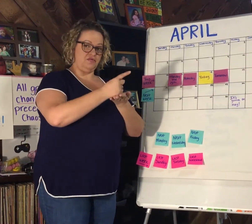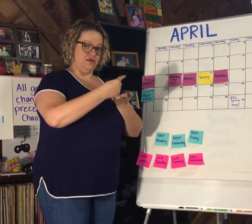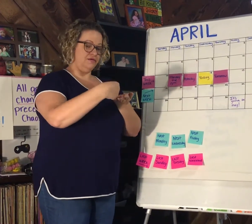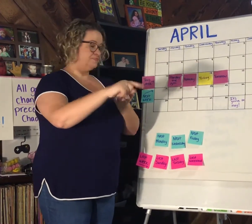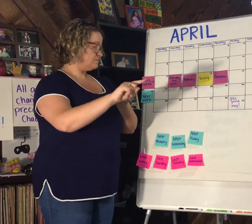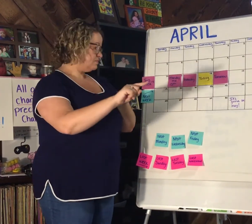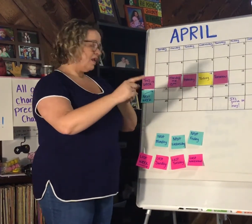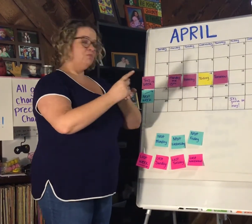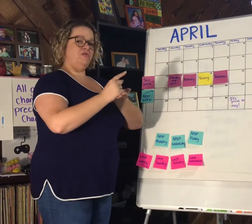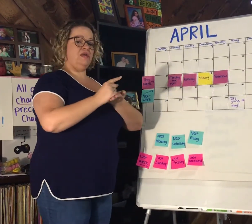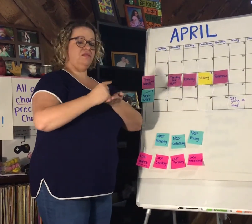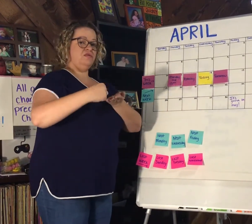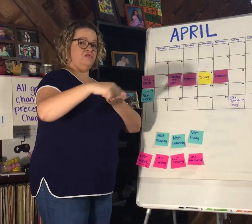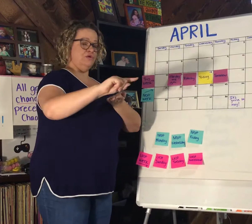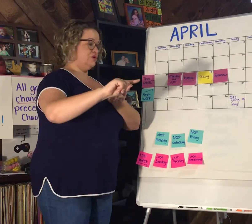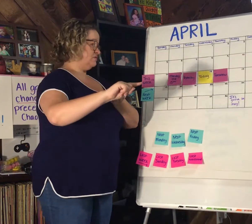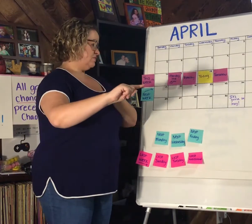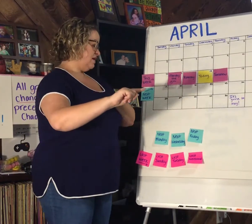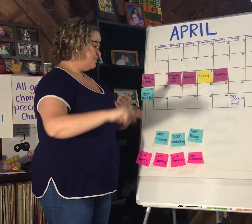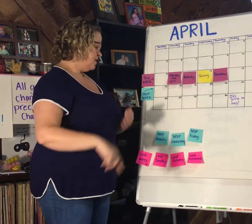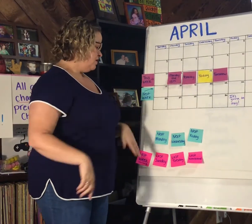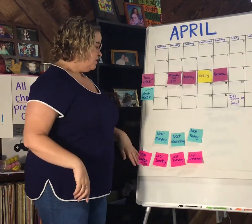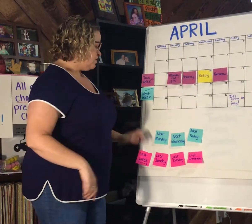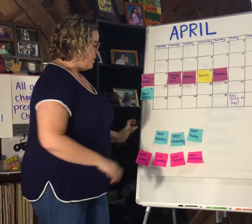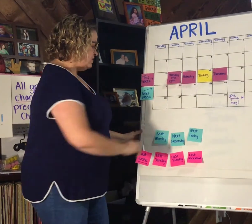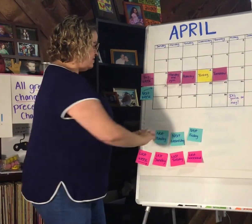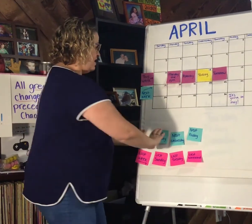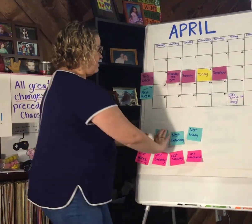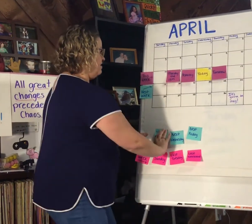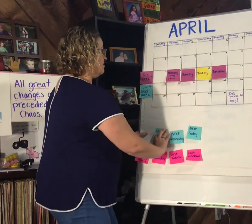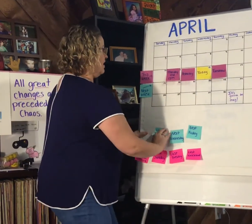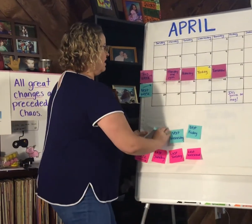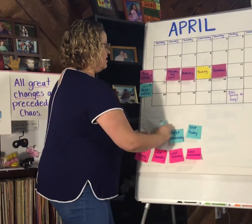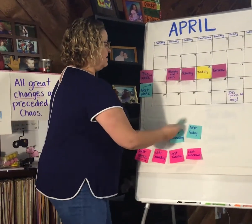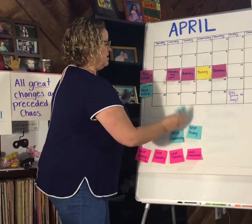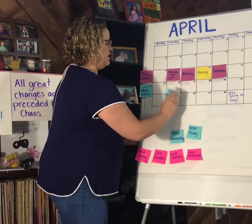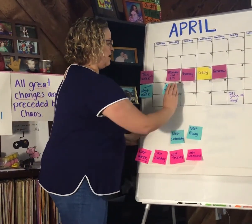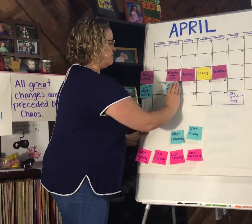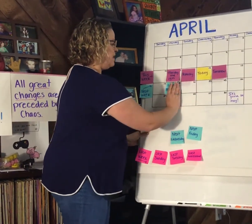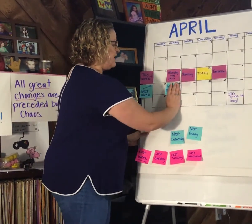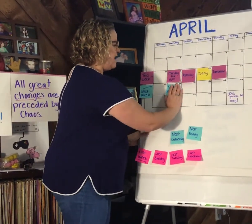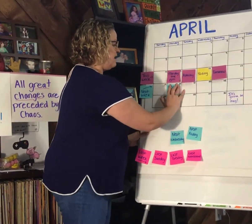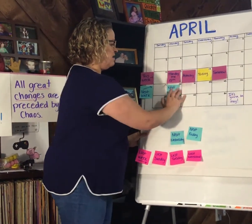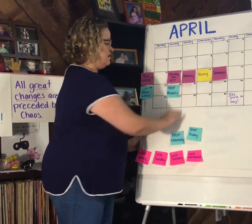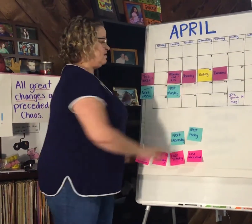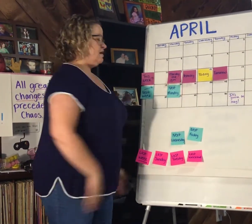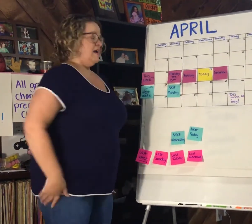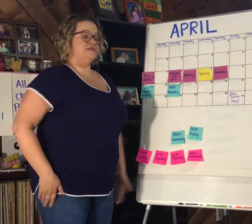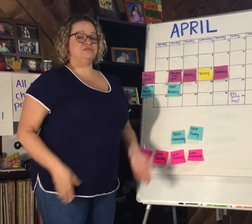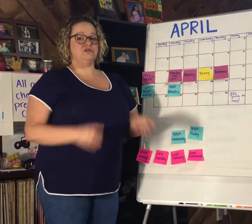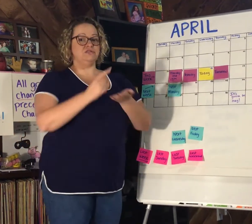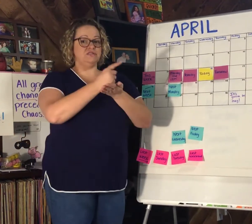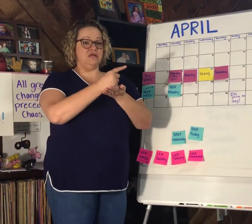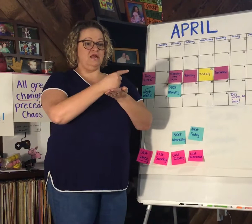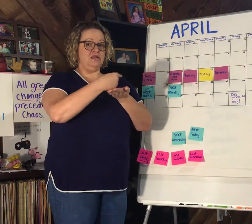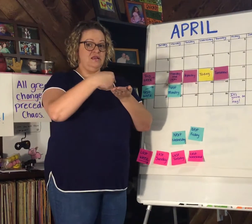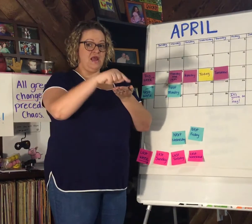week, moving into the future, okay? So when you say things like next Monday, it just turns into next